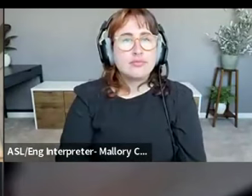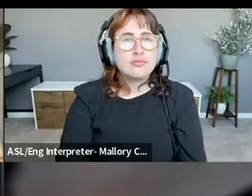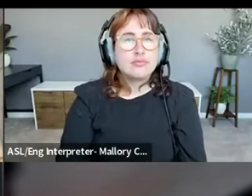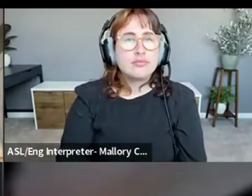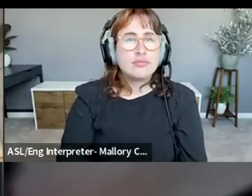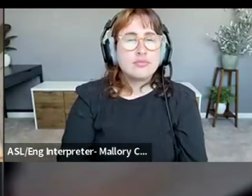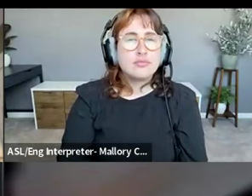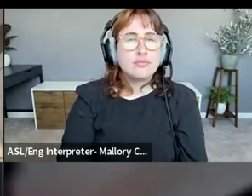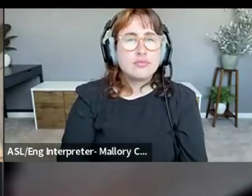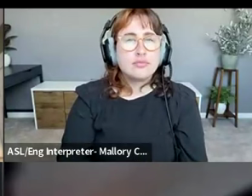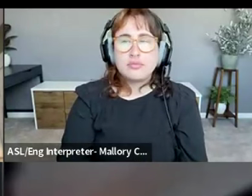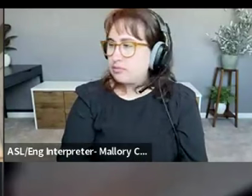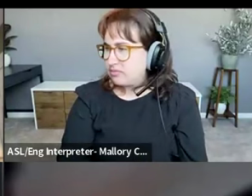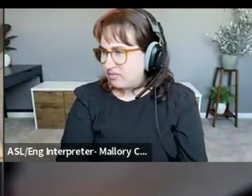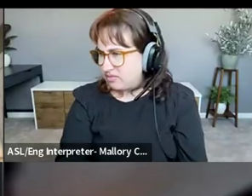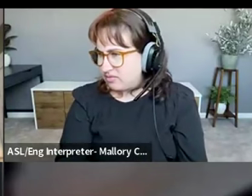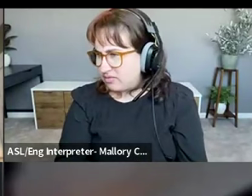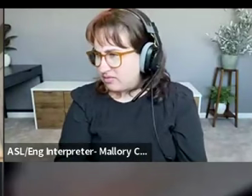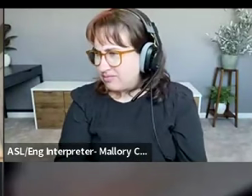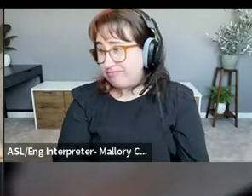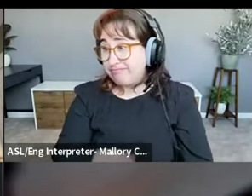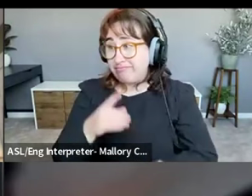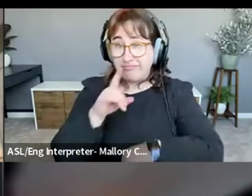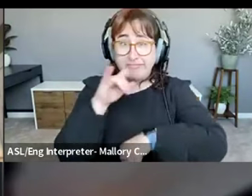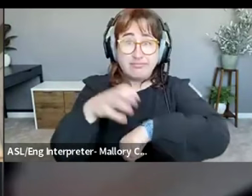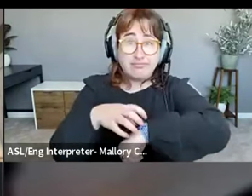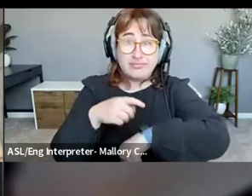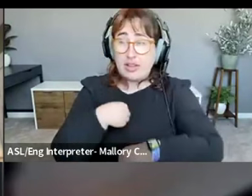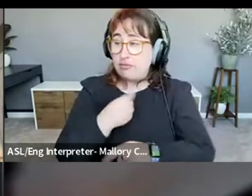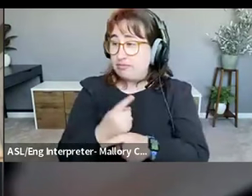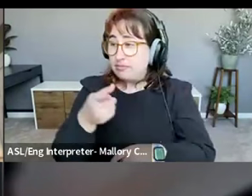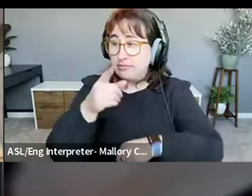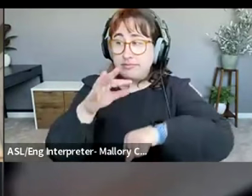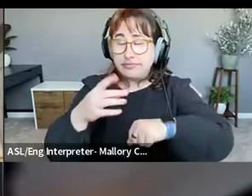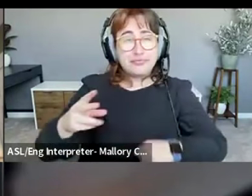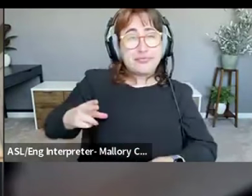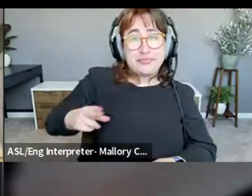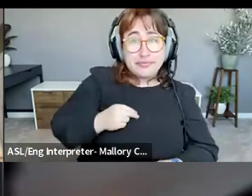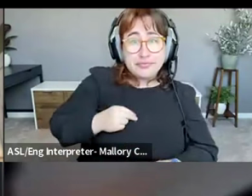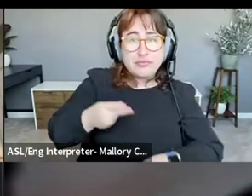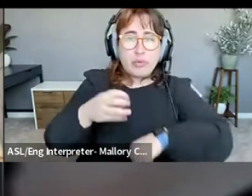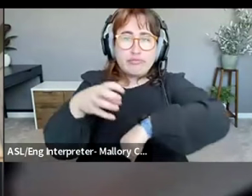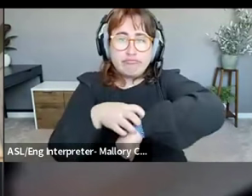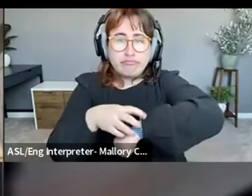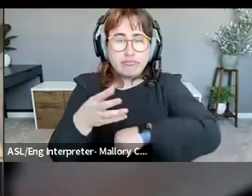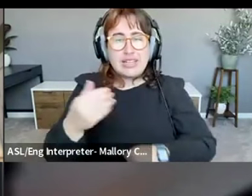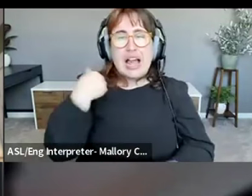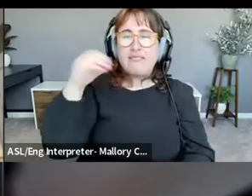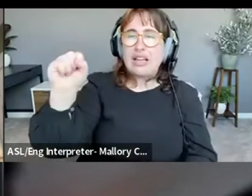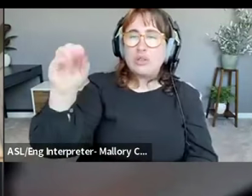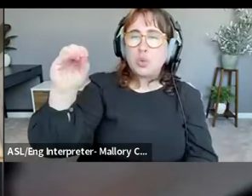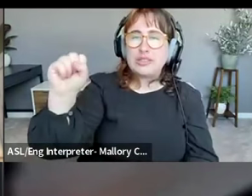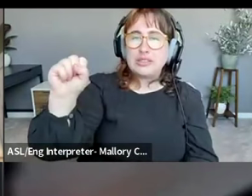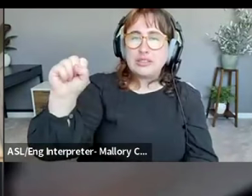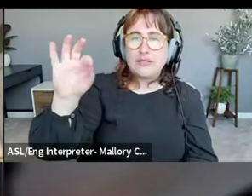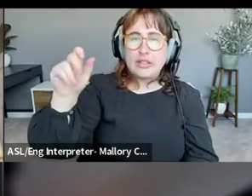Okay, so here are the devices, and they really function in exactly the same way. They both have an SOS feature as well. And